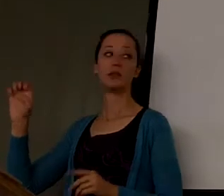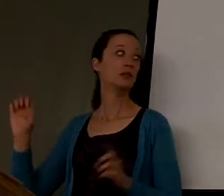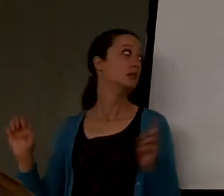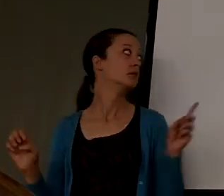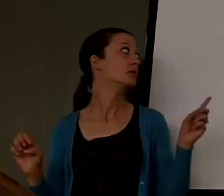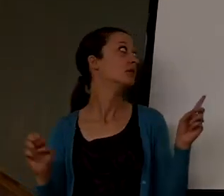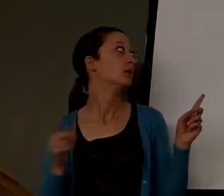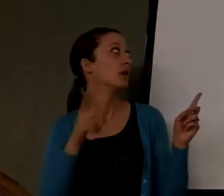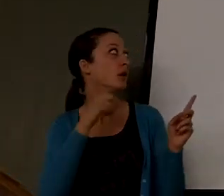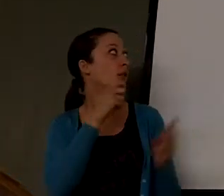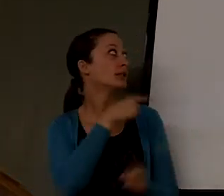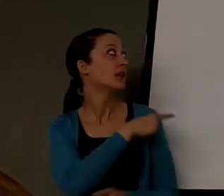No, this is Raphael.